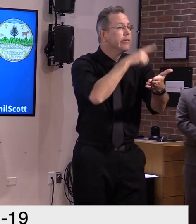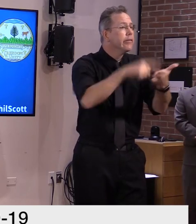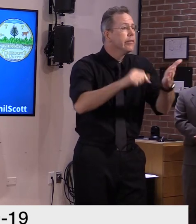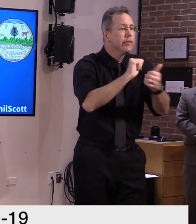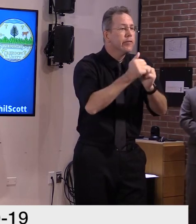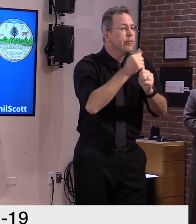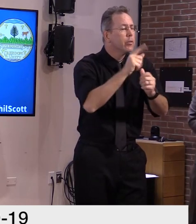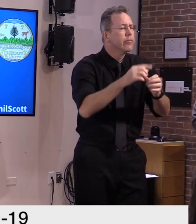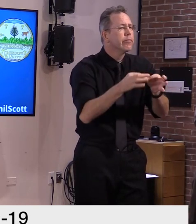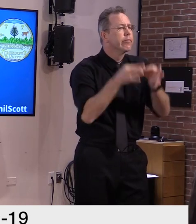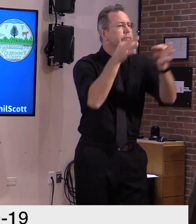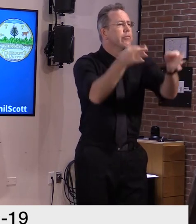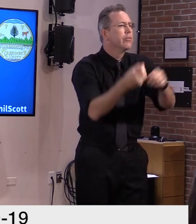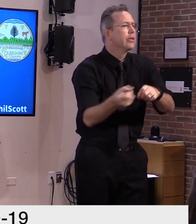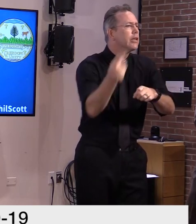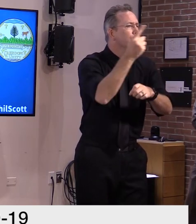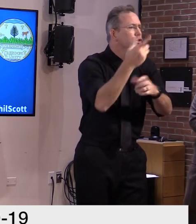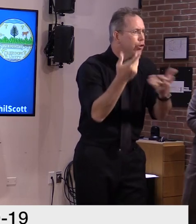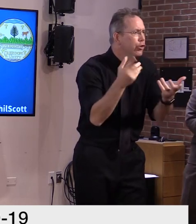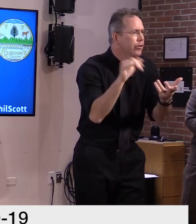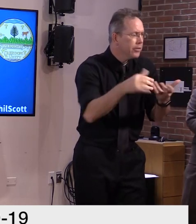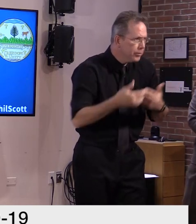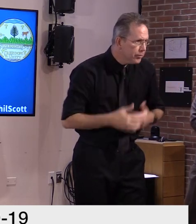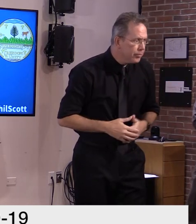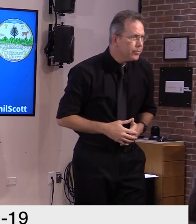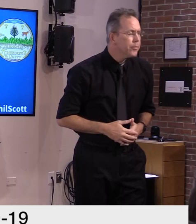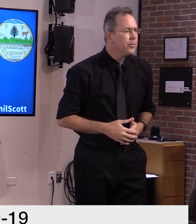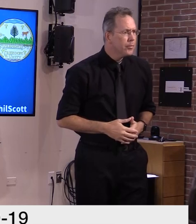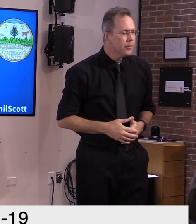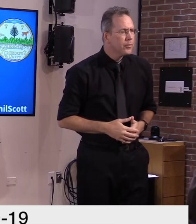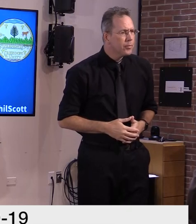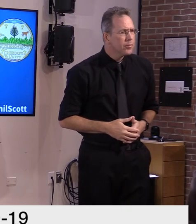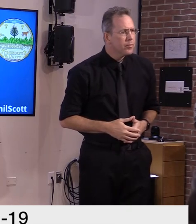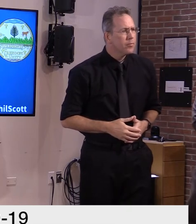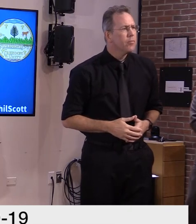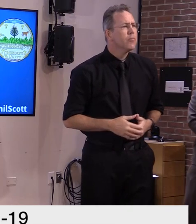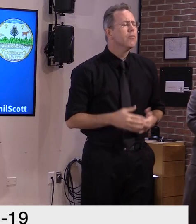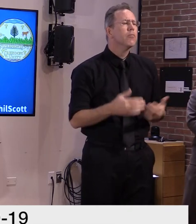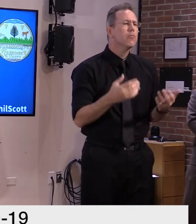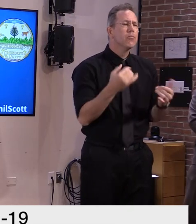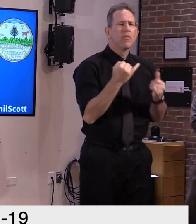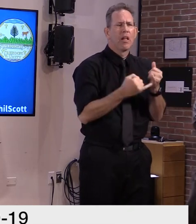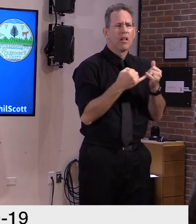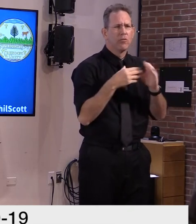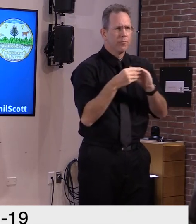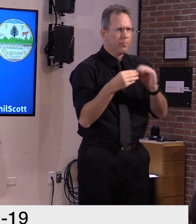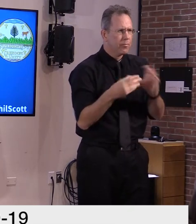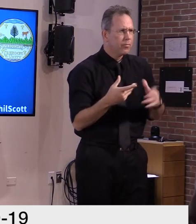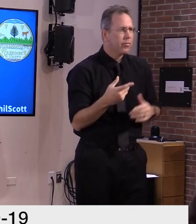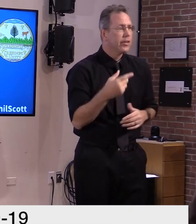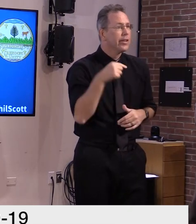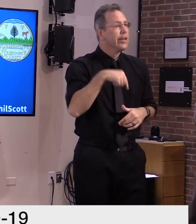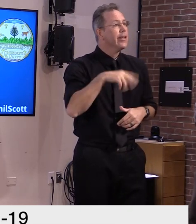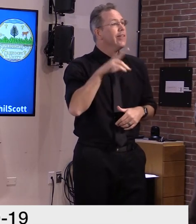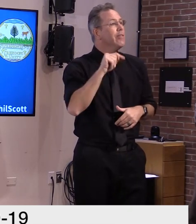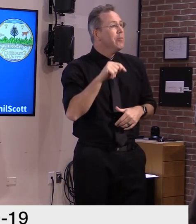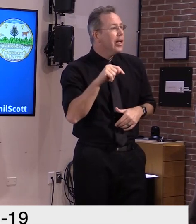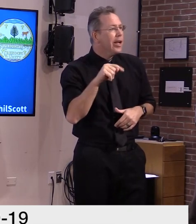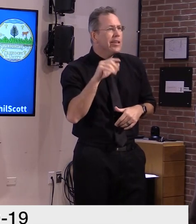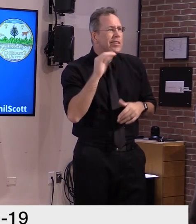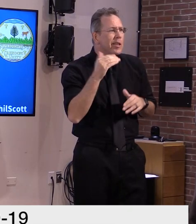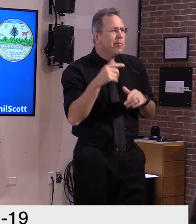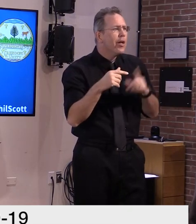and competitions. And finally, as we've seen both locally and in case studies from across the country,